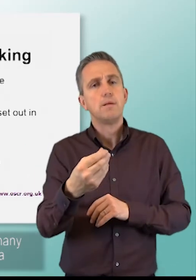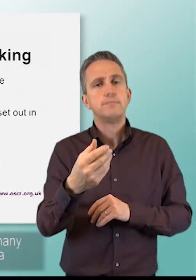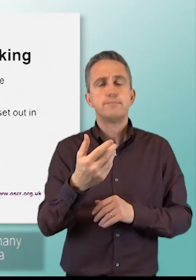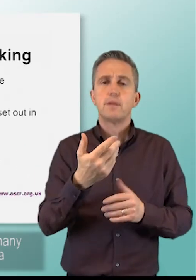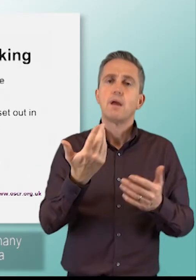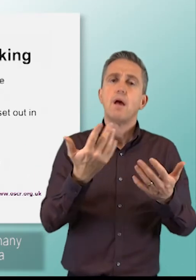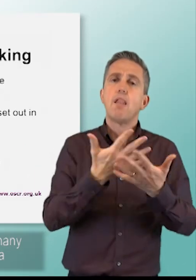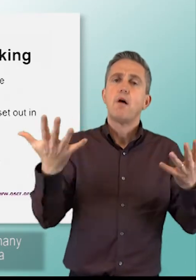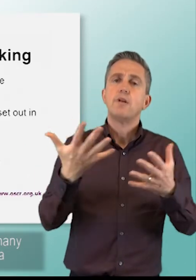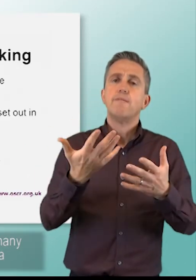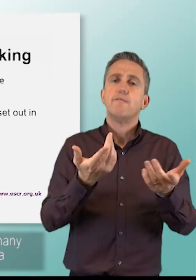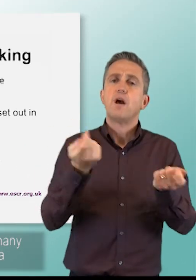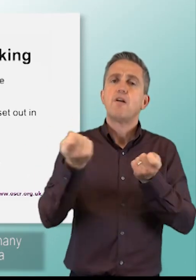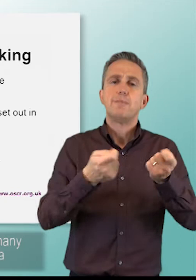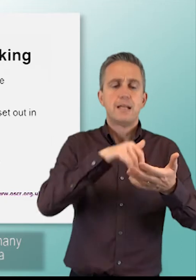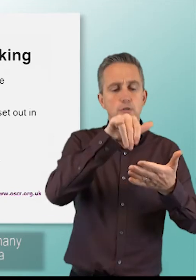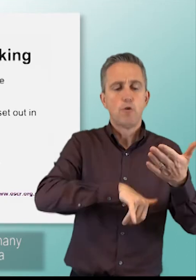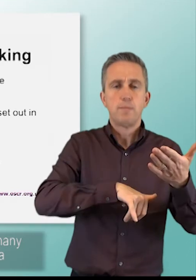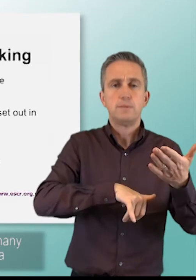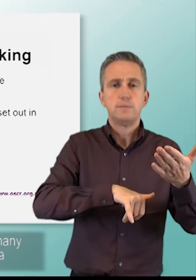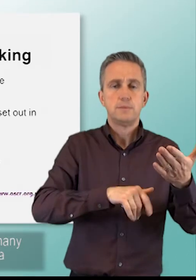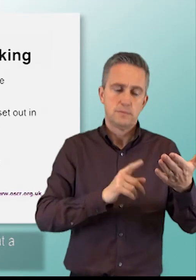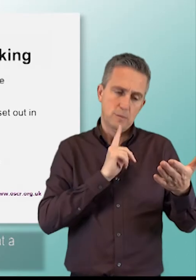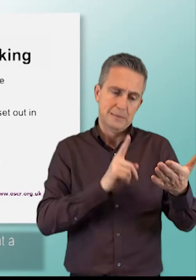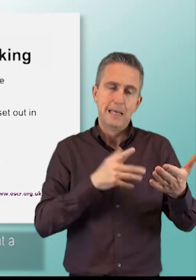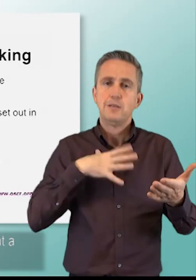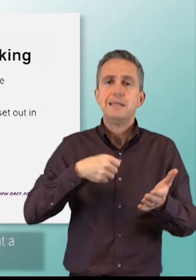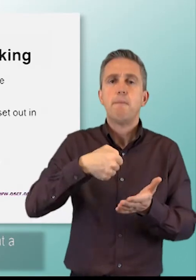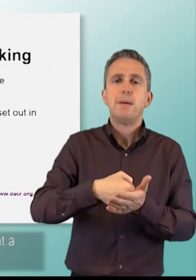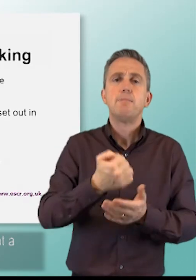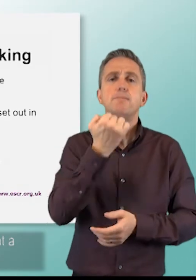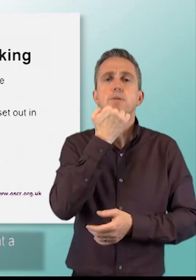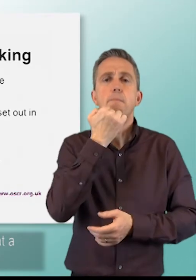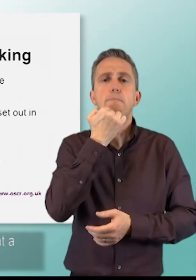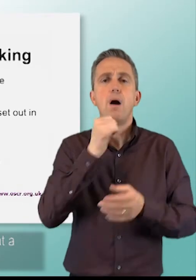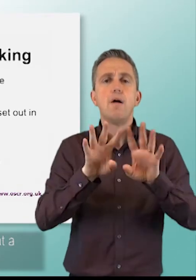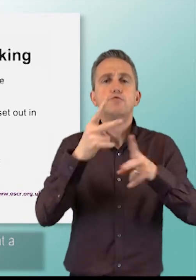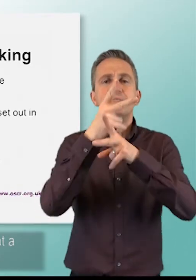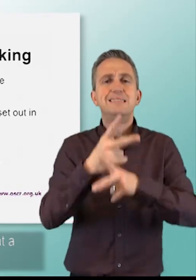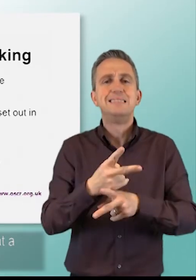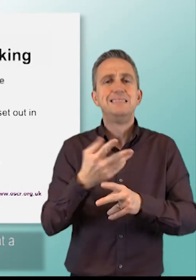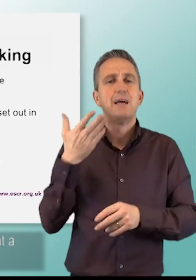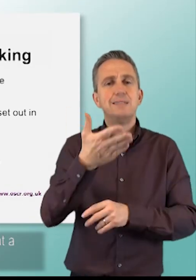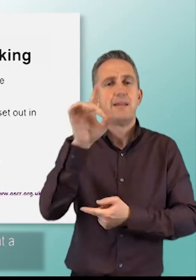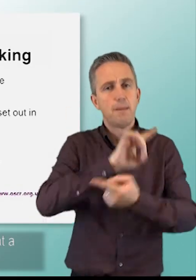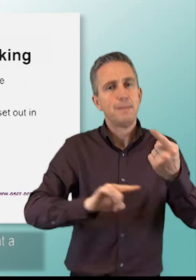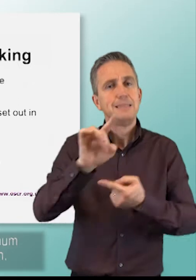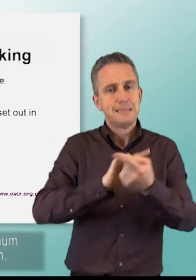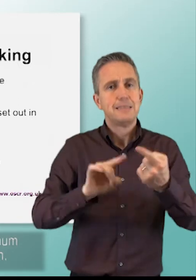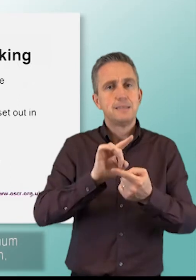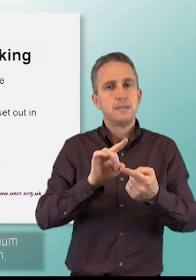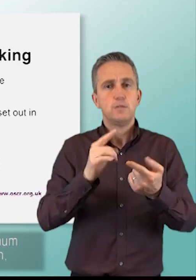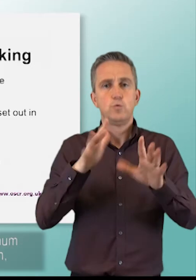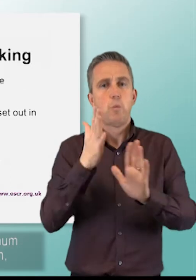would be that in many governing documents, there's a requirement for a specific number of charity trustees to be present at a meeting to make a legitimate